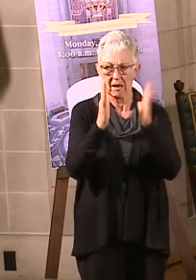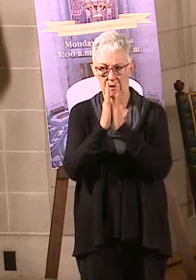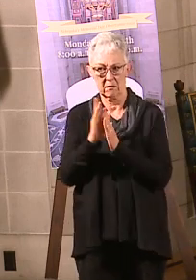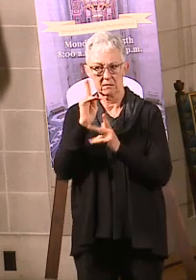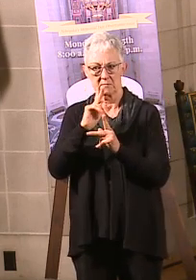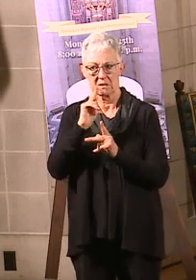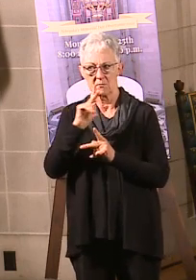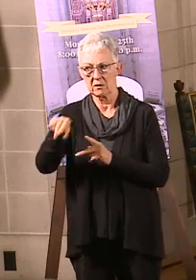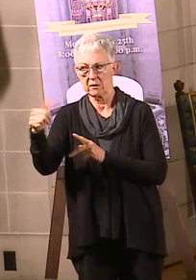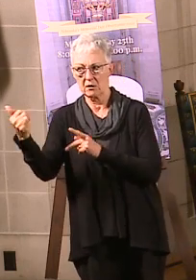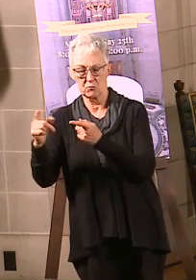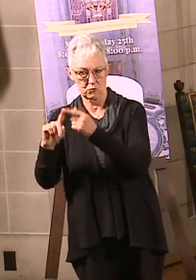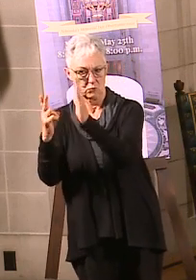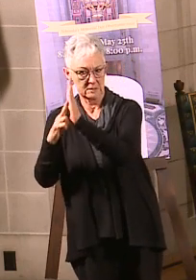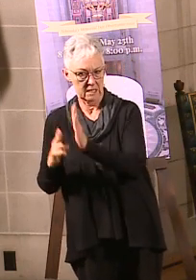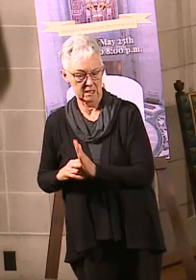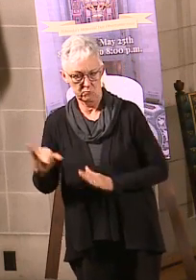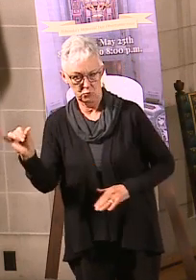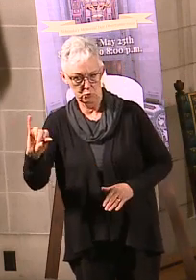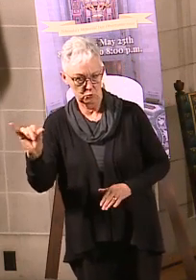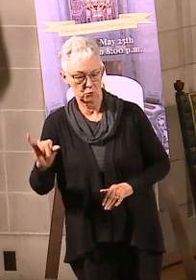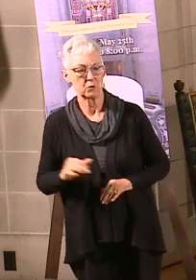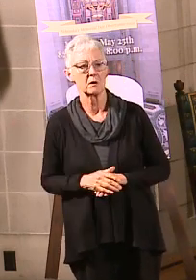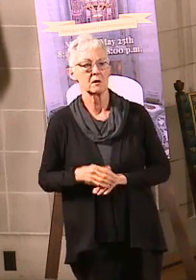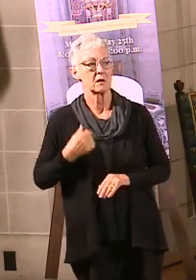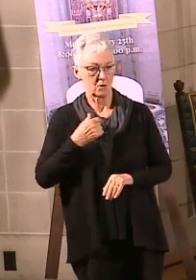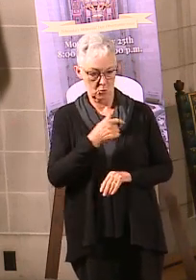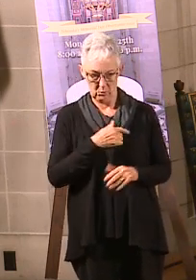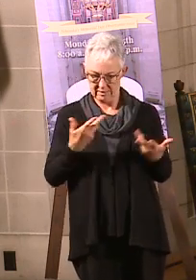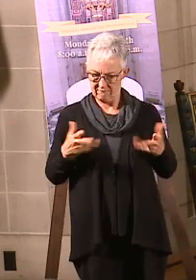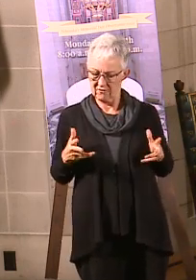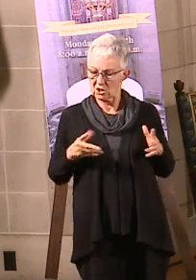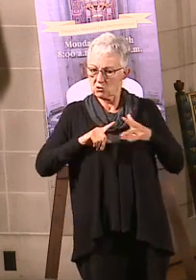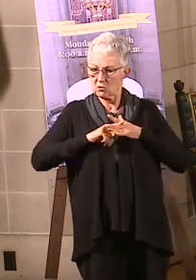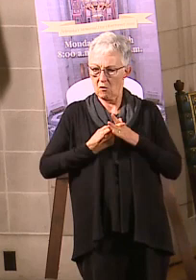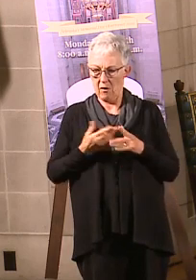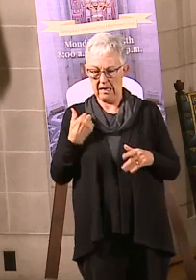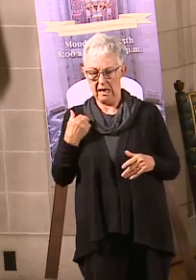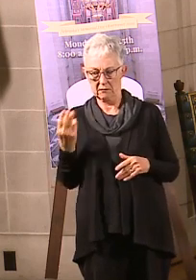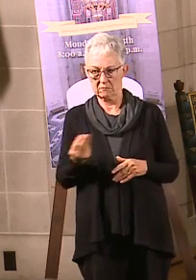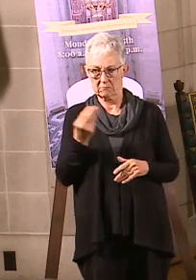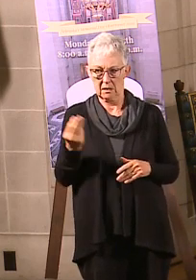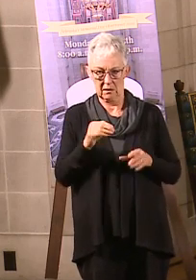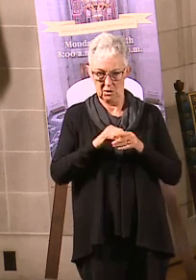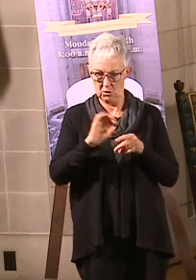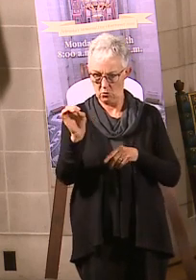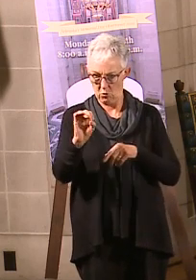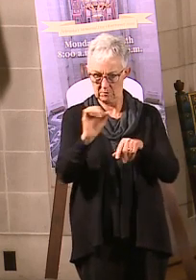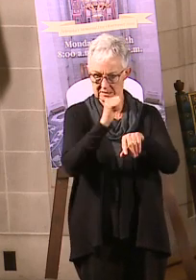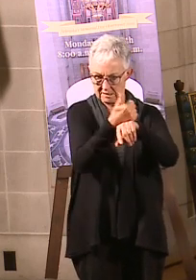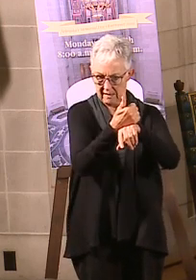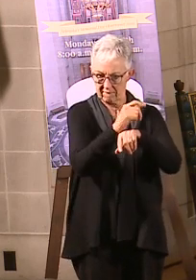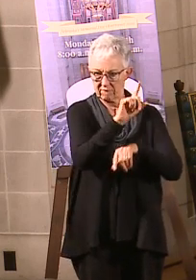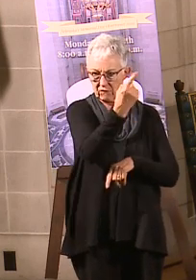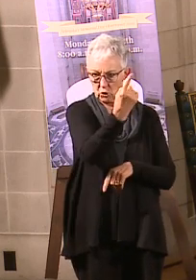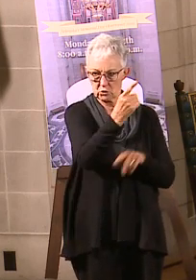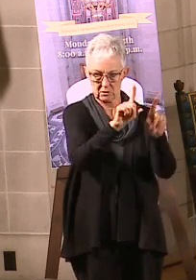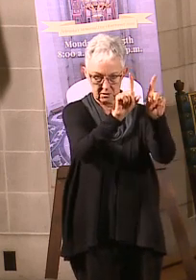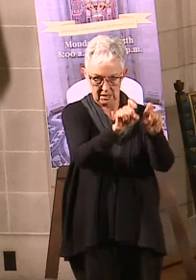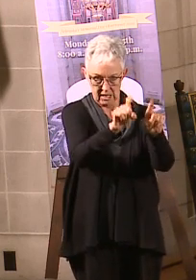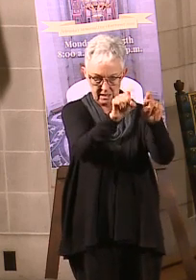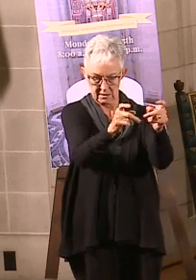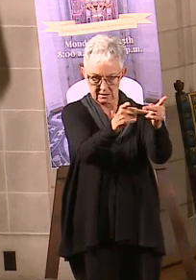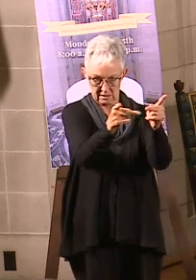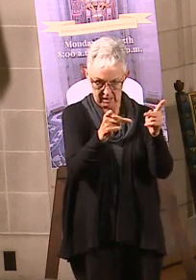did the soft launch for testnebraska.com on Monday in Omaha and Grand Island.